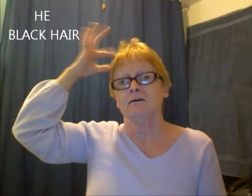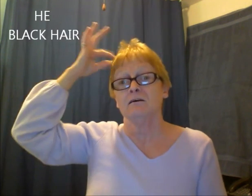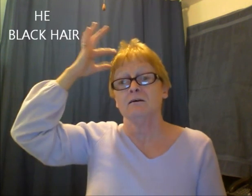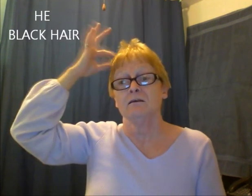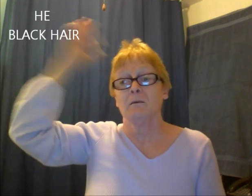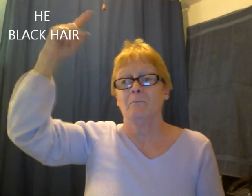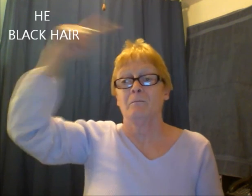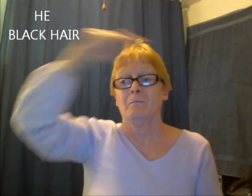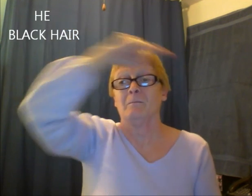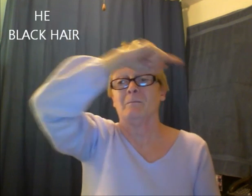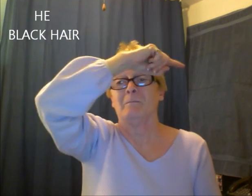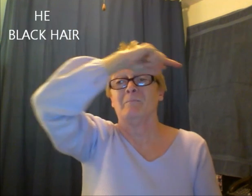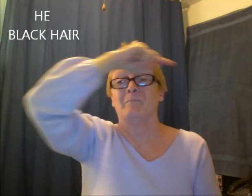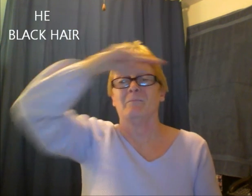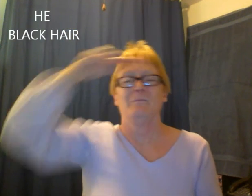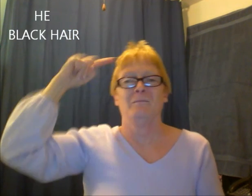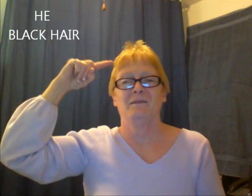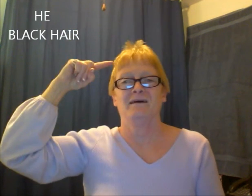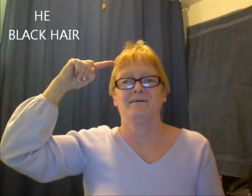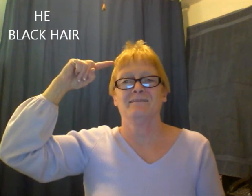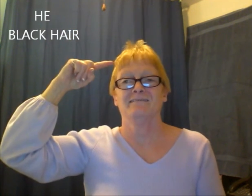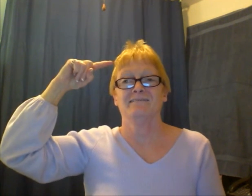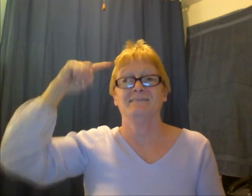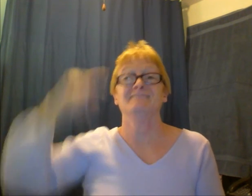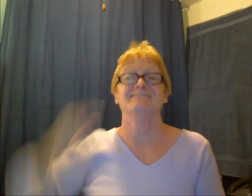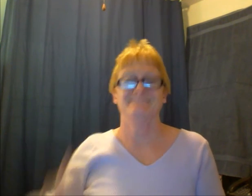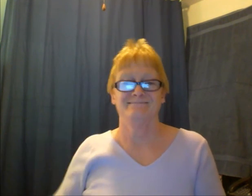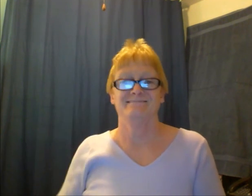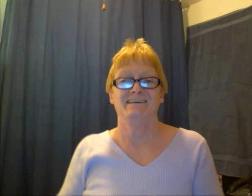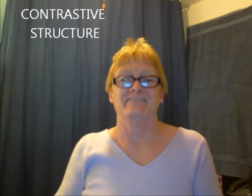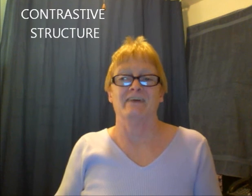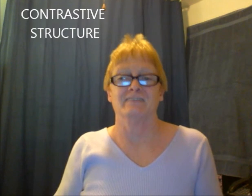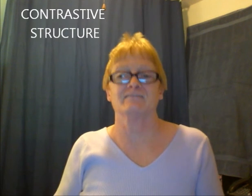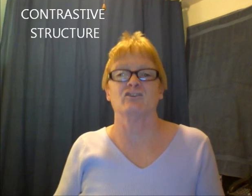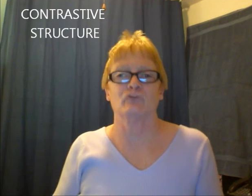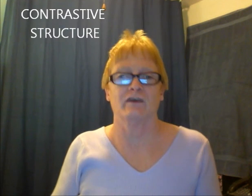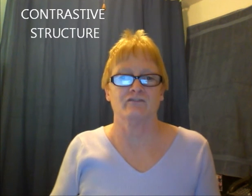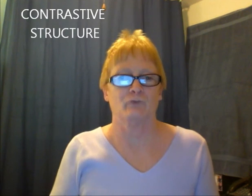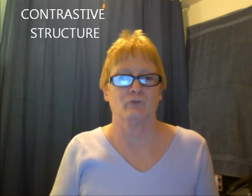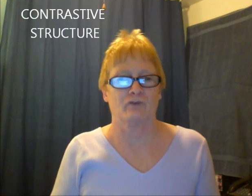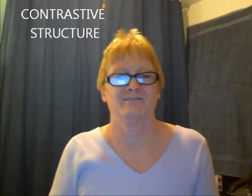That's contrasted structure.